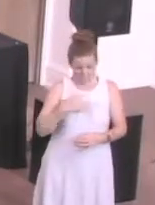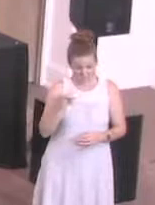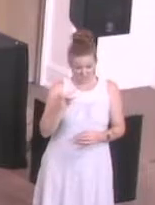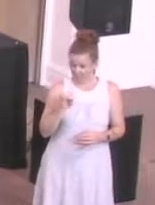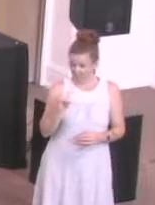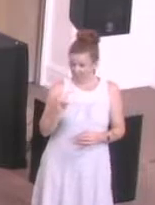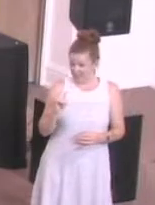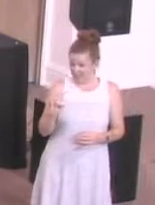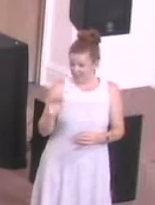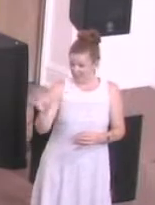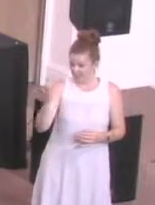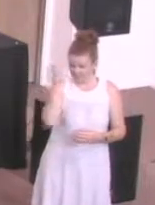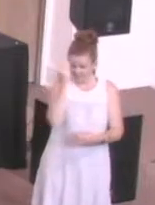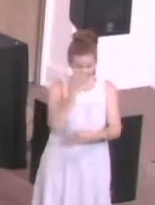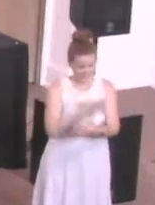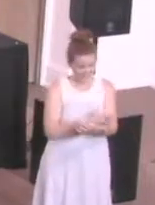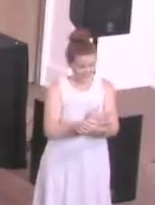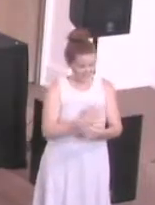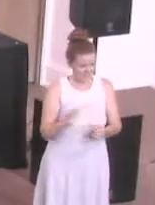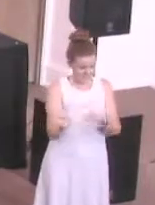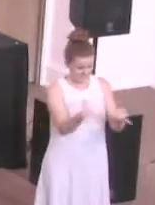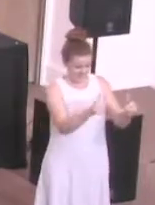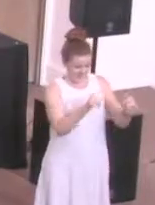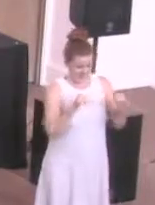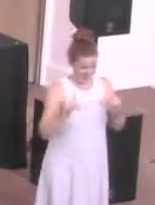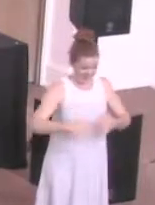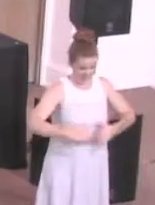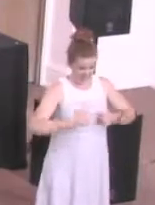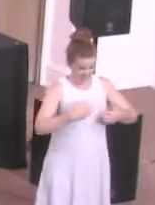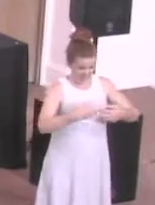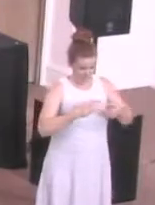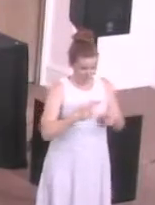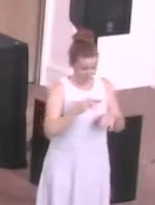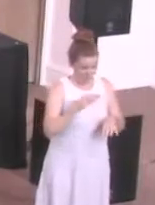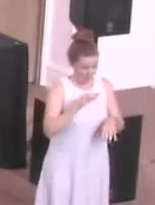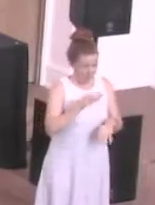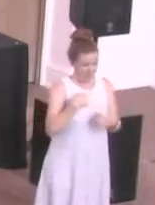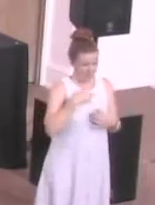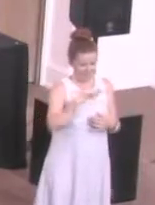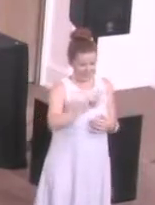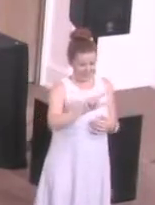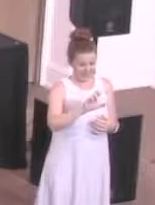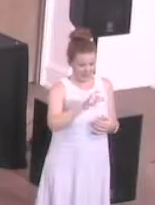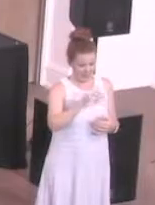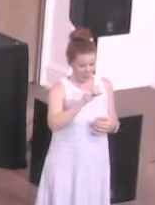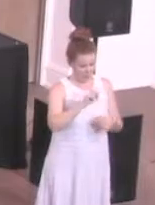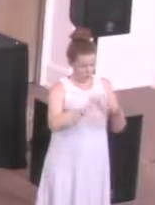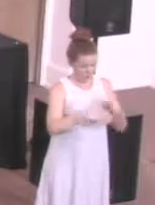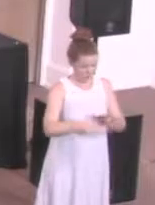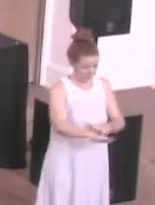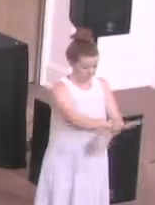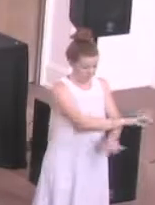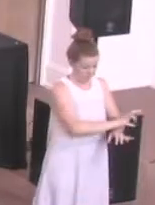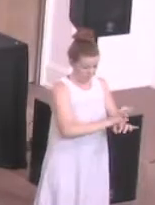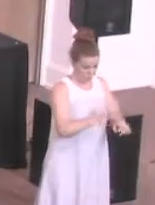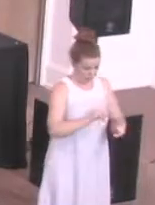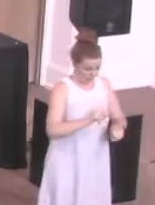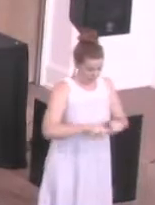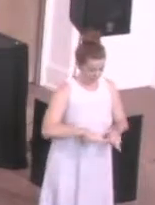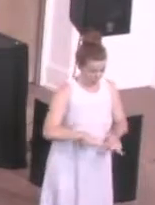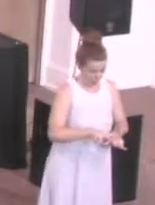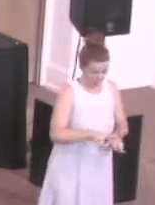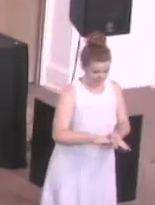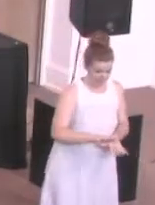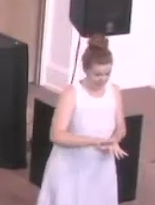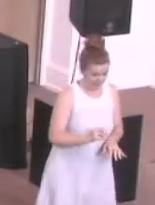have overtaken the living room with Legos to where we can't even walk without injuring ourselves. It's just family. And he's here to minister, and his family's